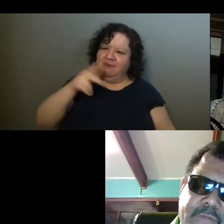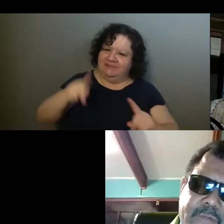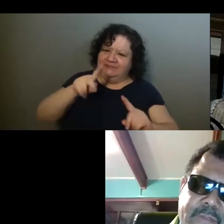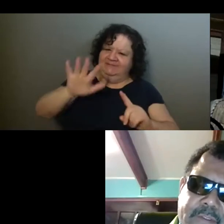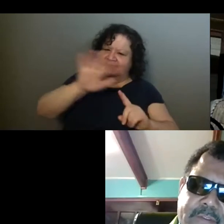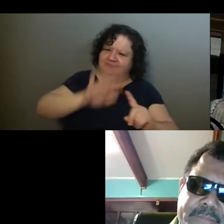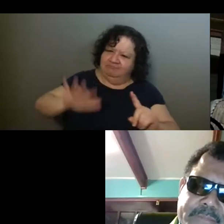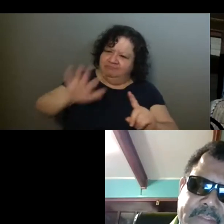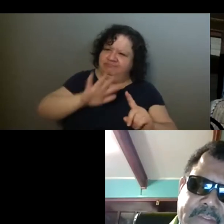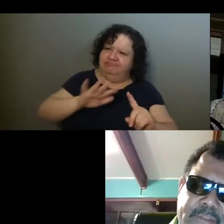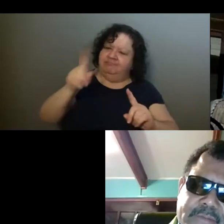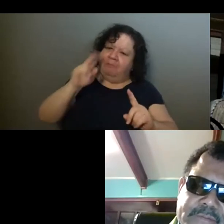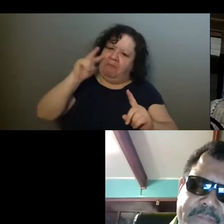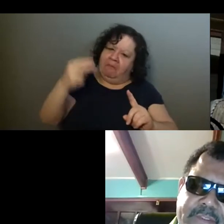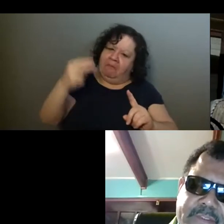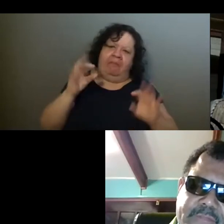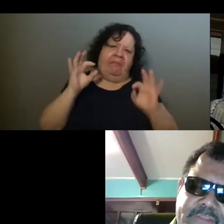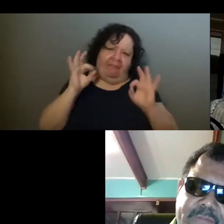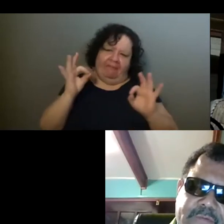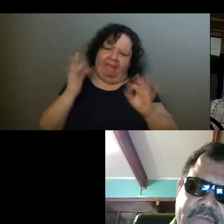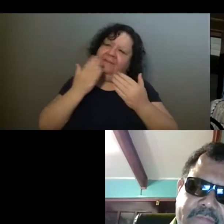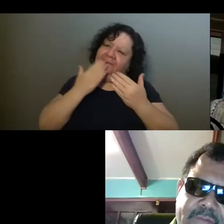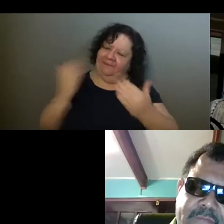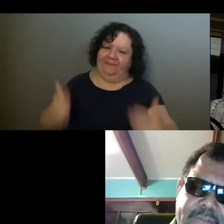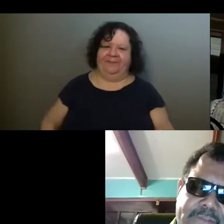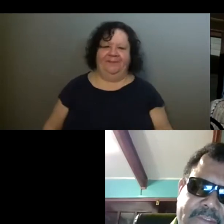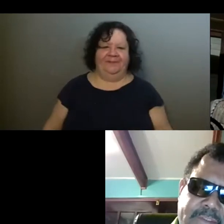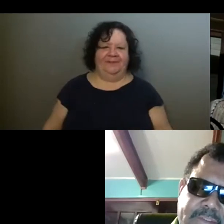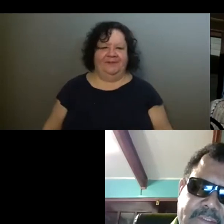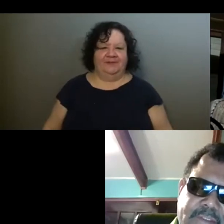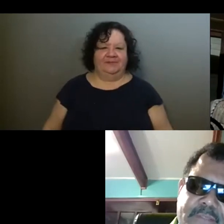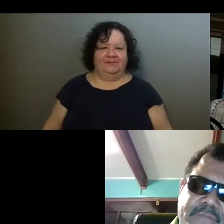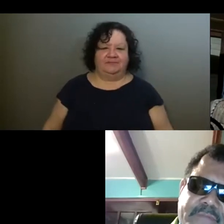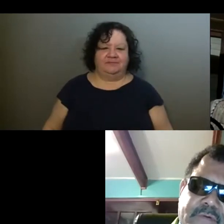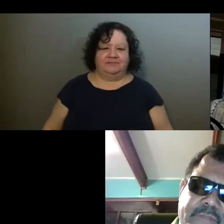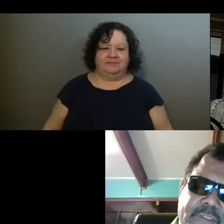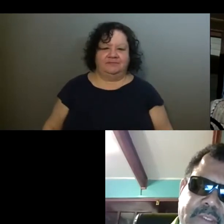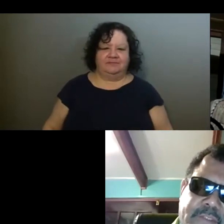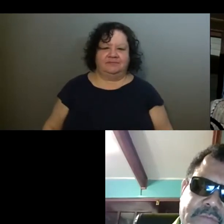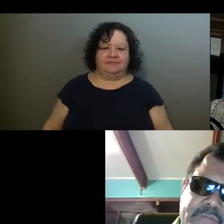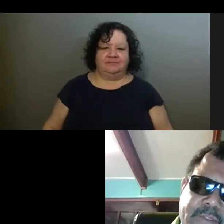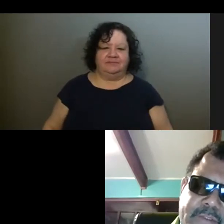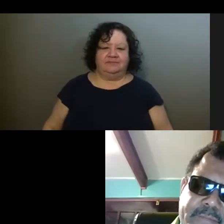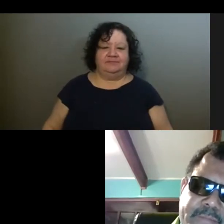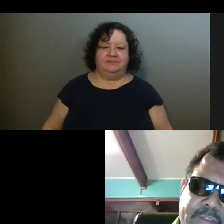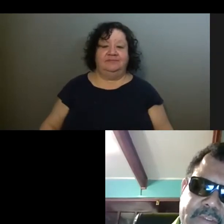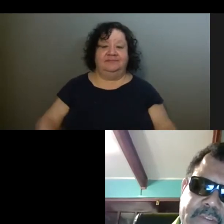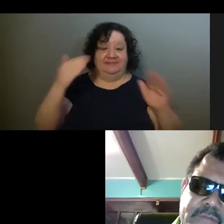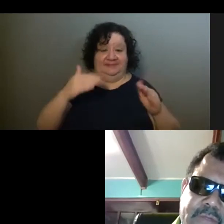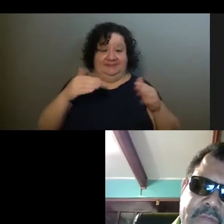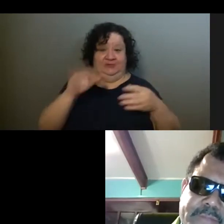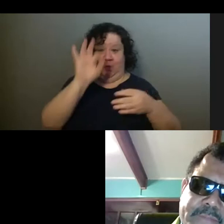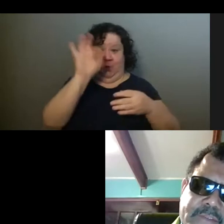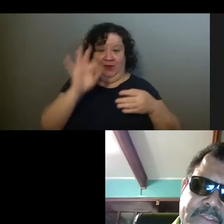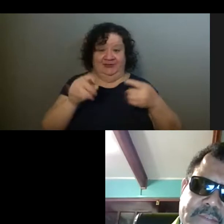Now for our speaker to respond to the fourth question, before we head